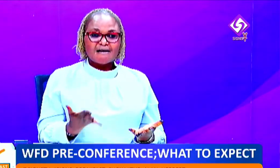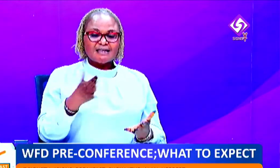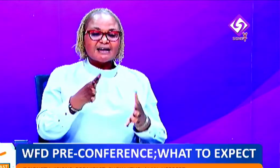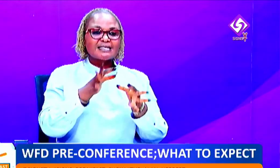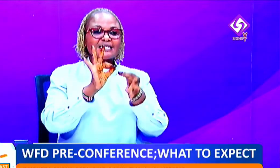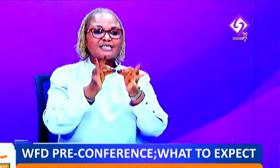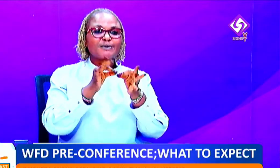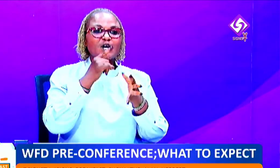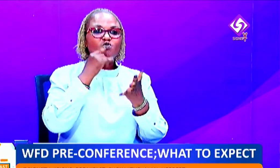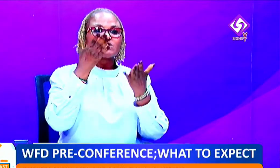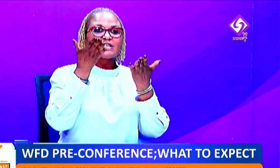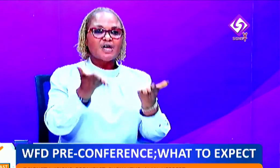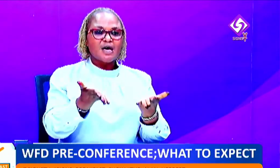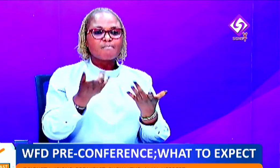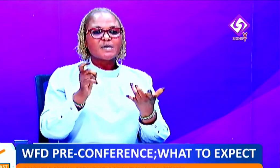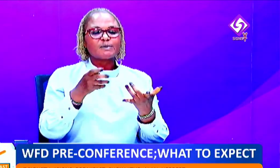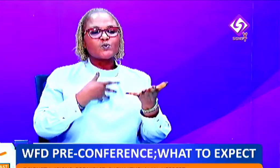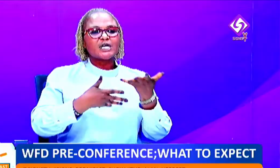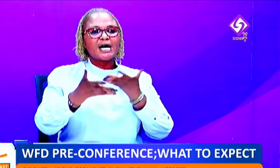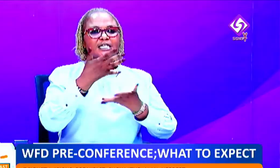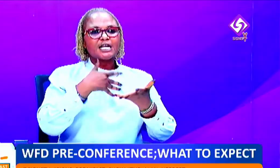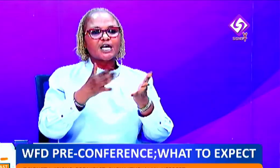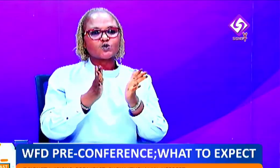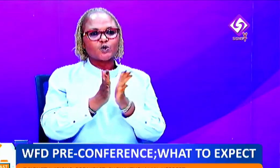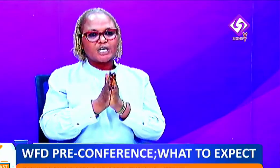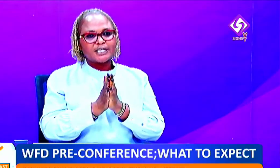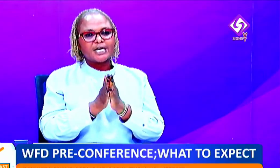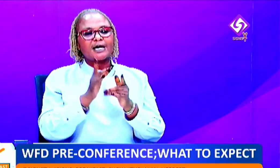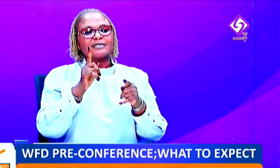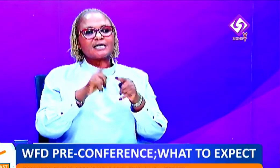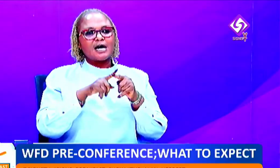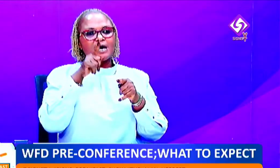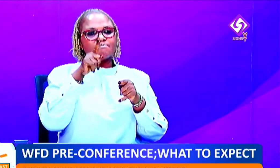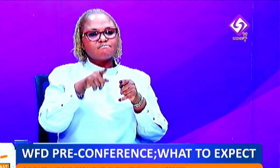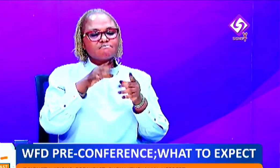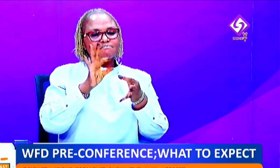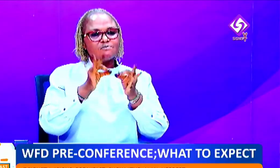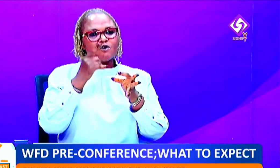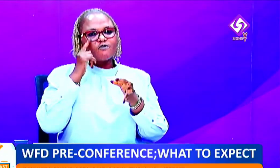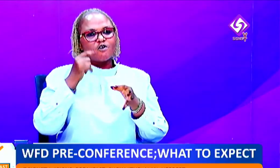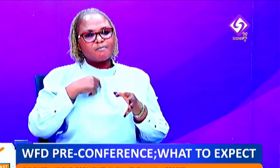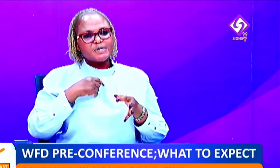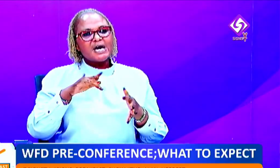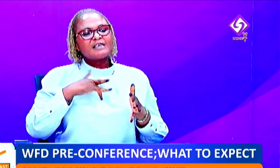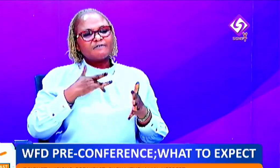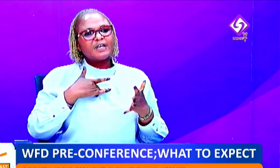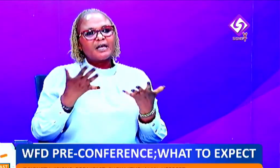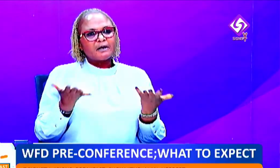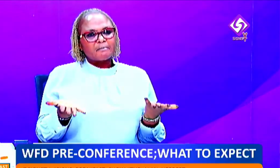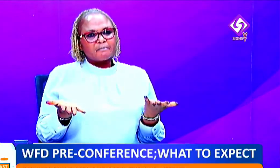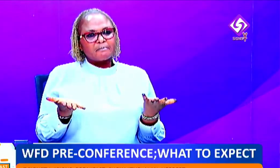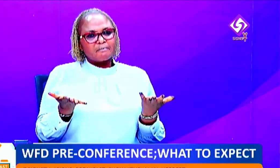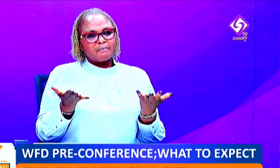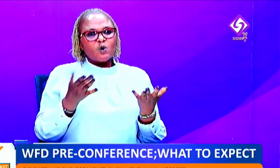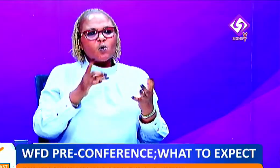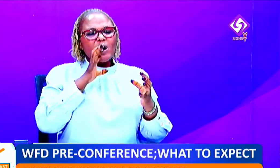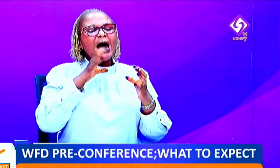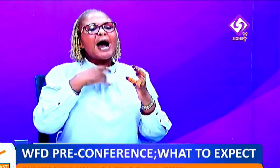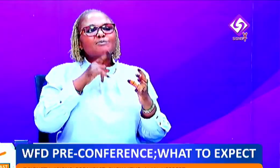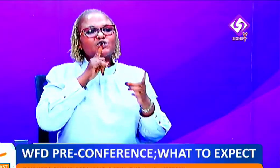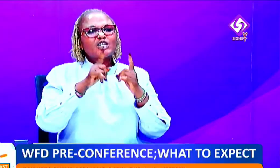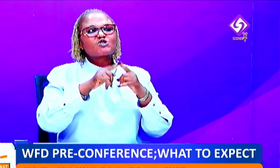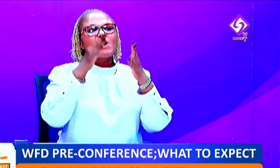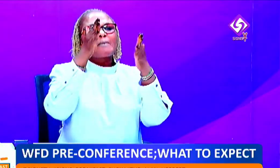would you feel if you're speaking to a bot to articulate your issues, as opposed to speaking to a human being who has